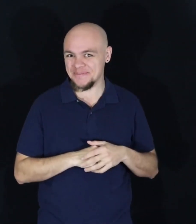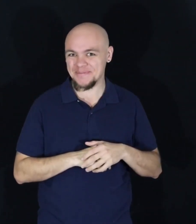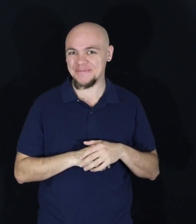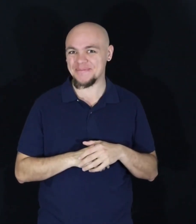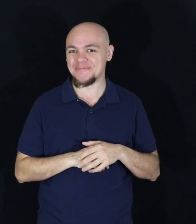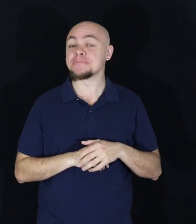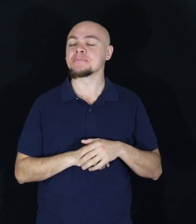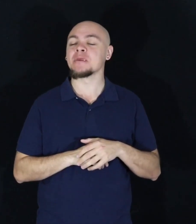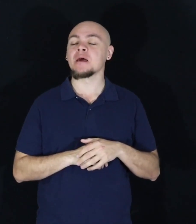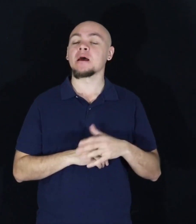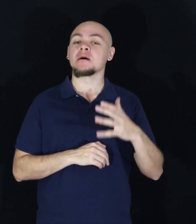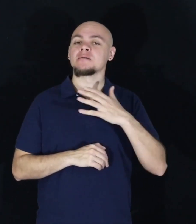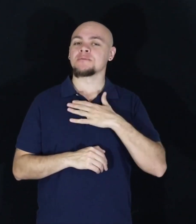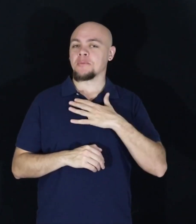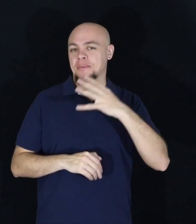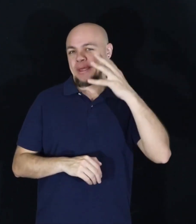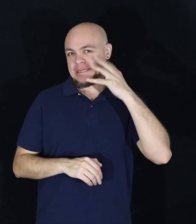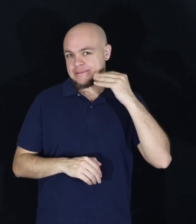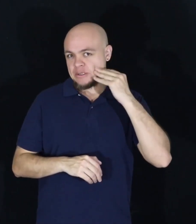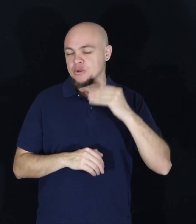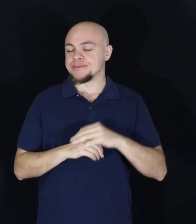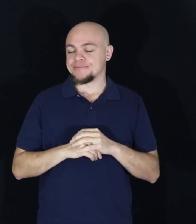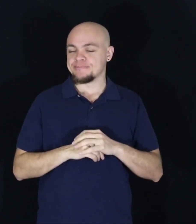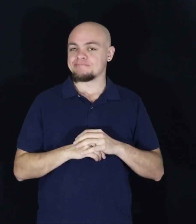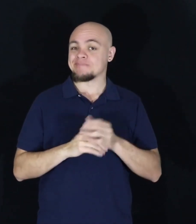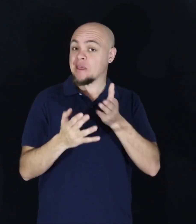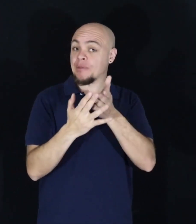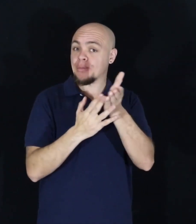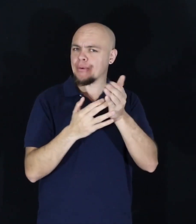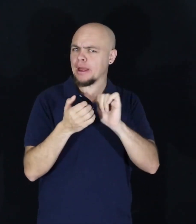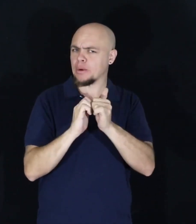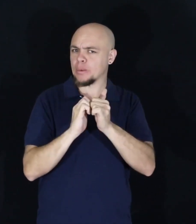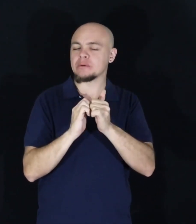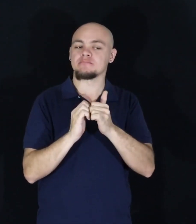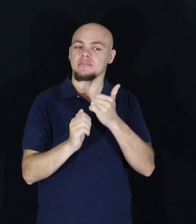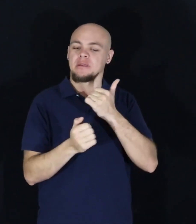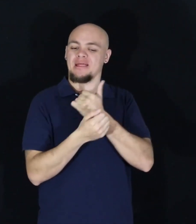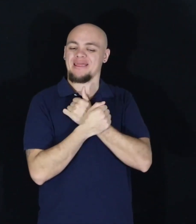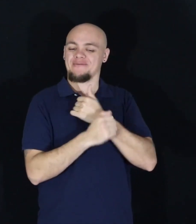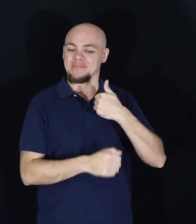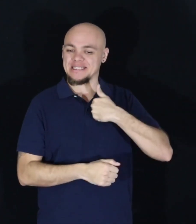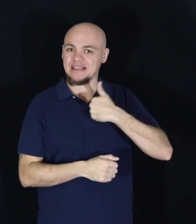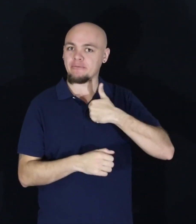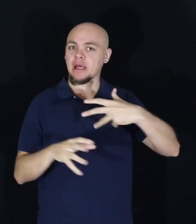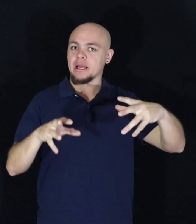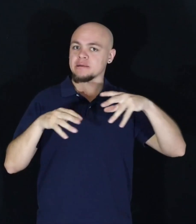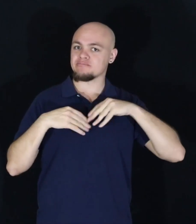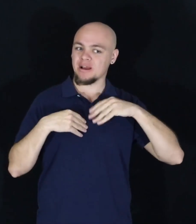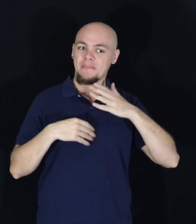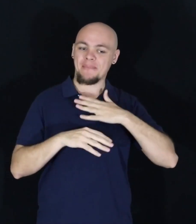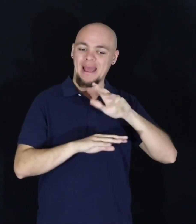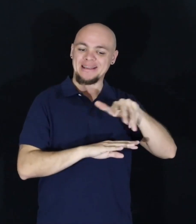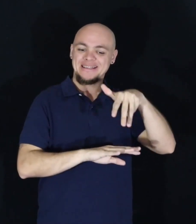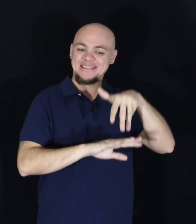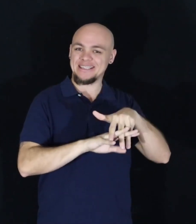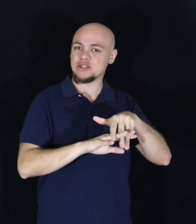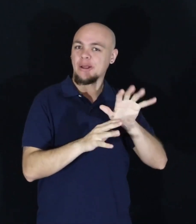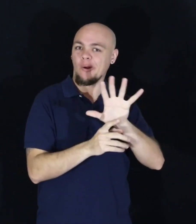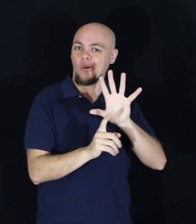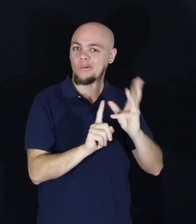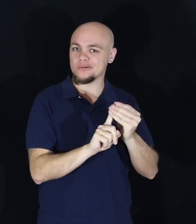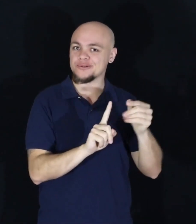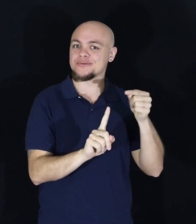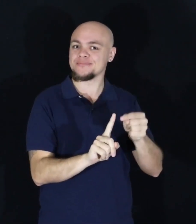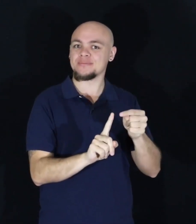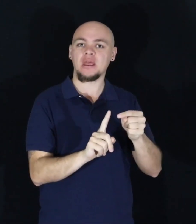These are just some of my experiences, and a way that I've gotten through them is to love myself, embrace my Indigenous culture, and to never let